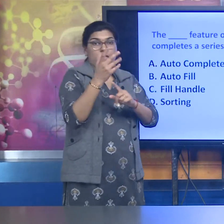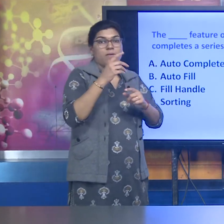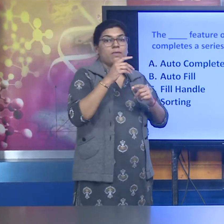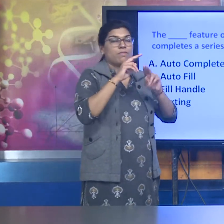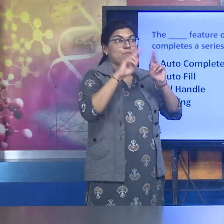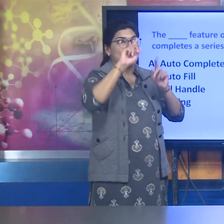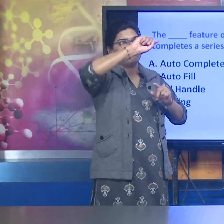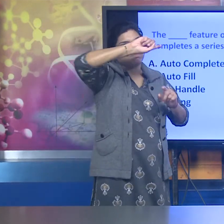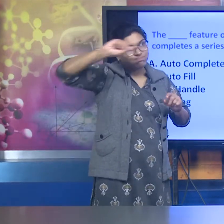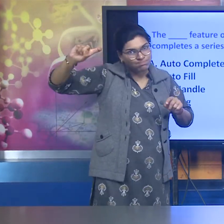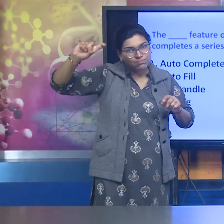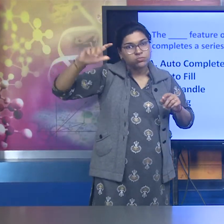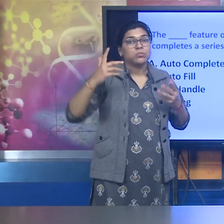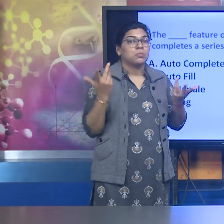data.